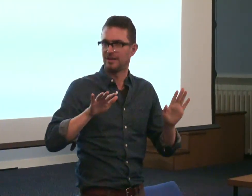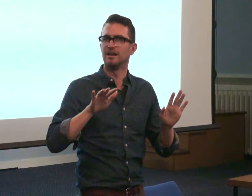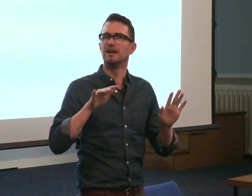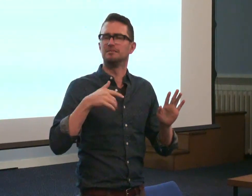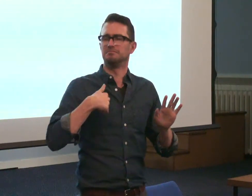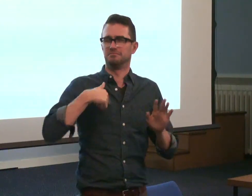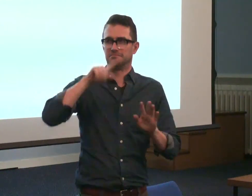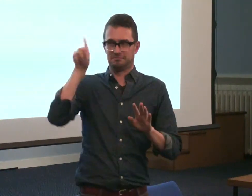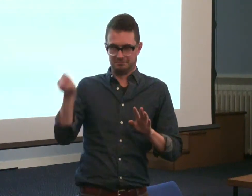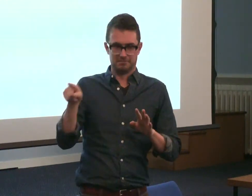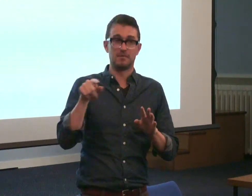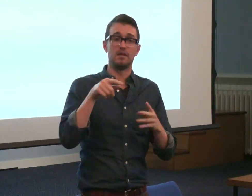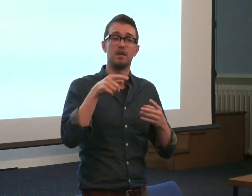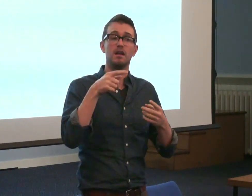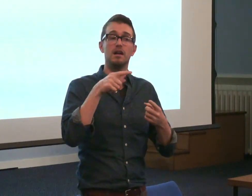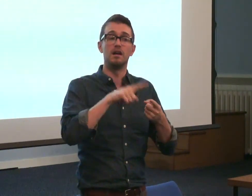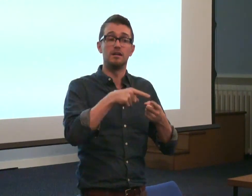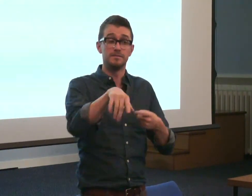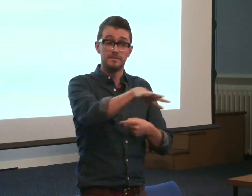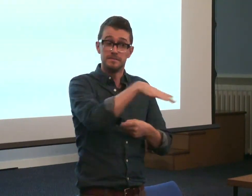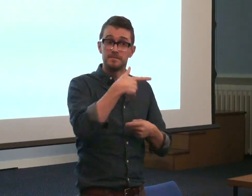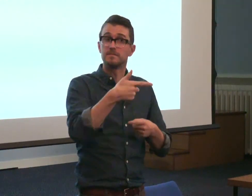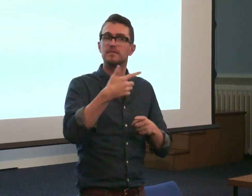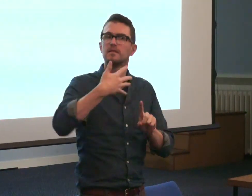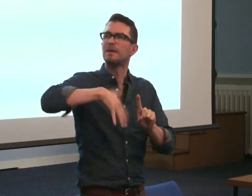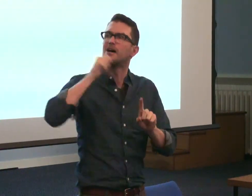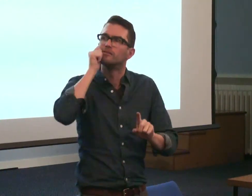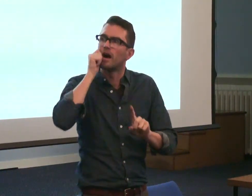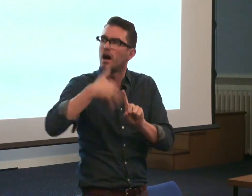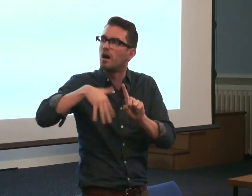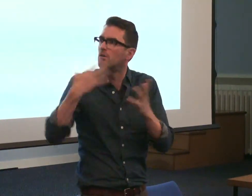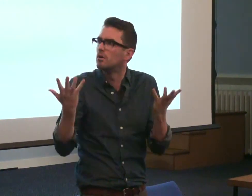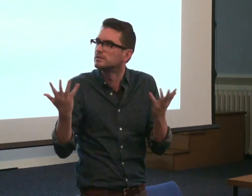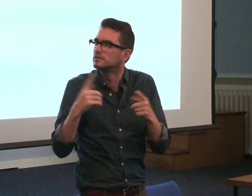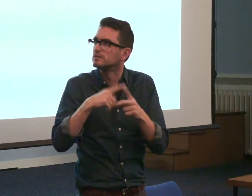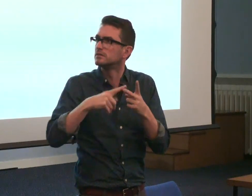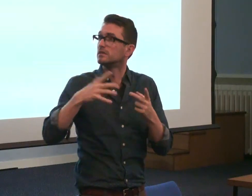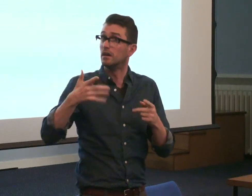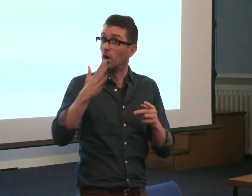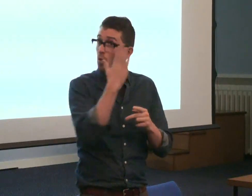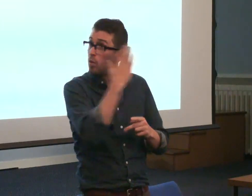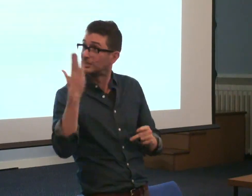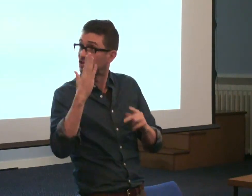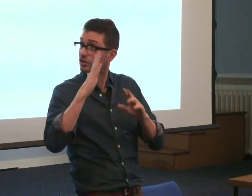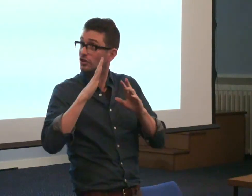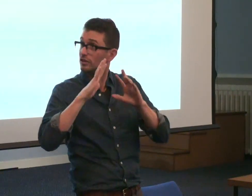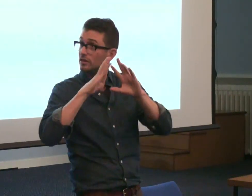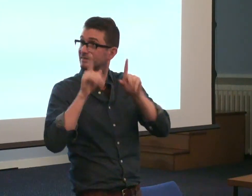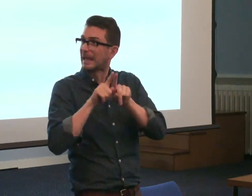their minds. And you also said that it was influenced by whether they were from the UK or not. So I'm interested in what their background was. Were they from